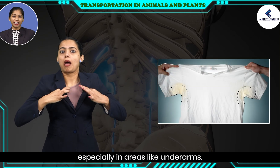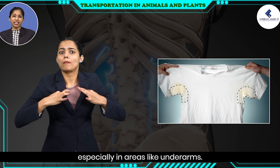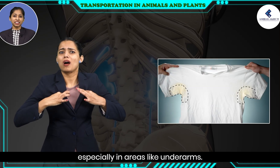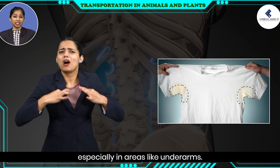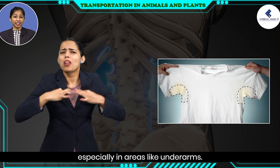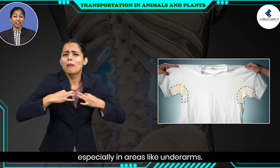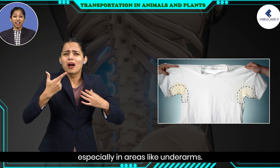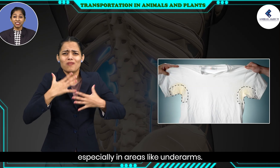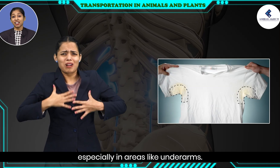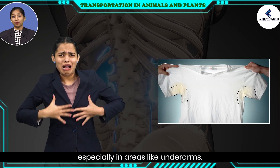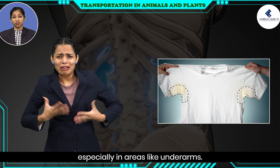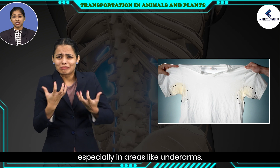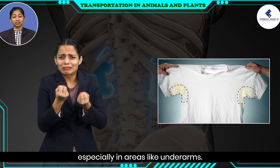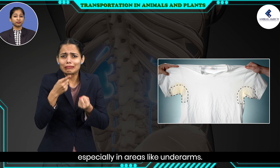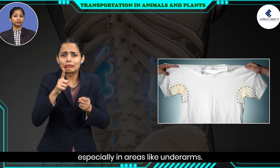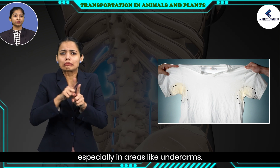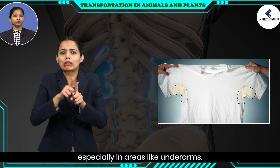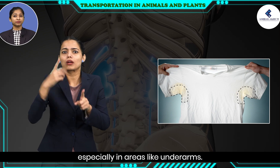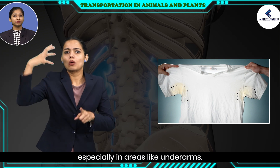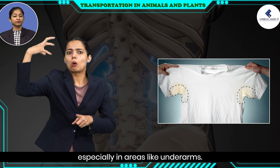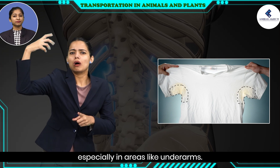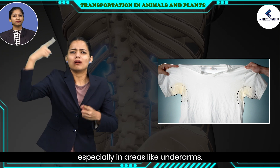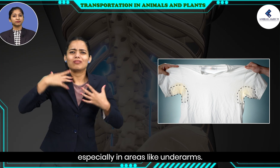in areas like underarms.